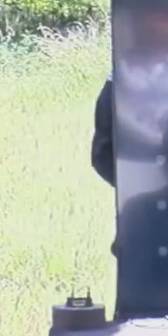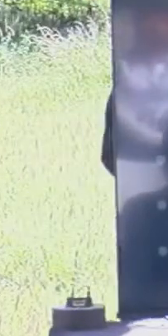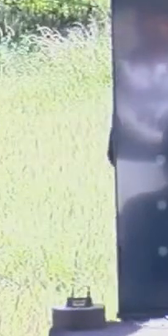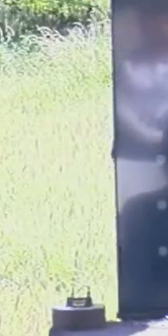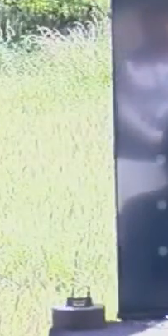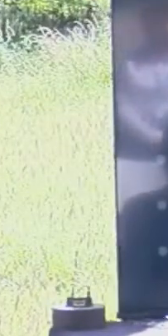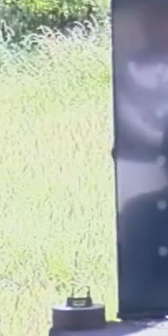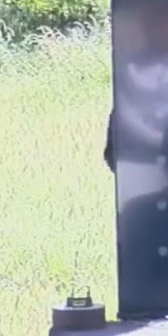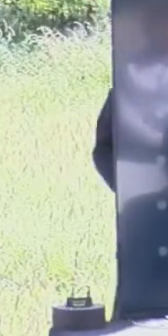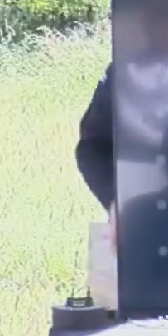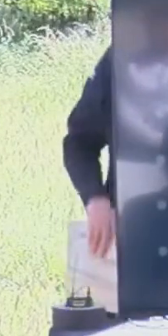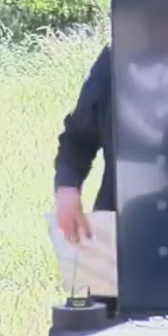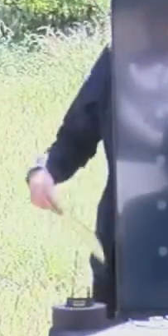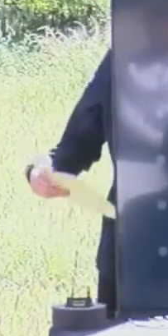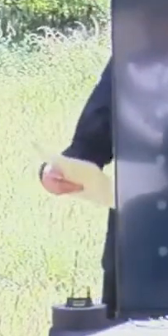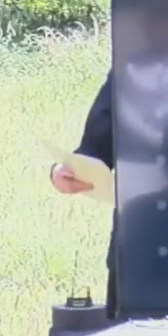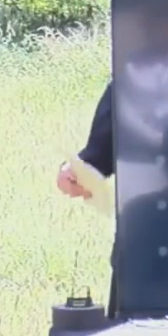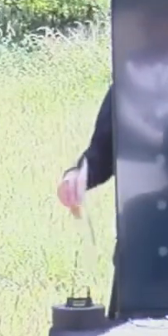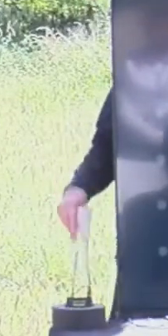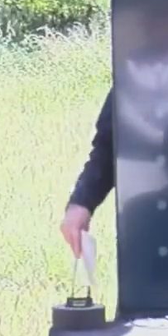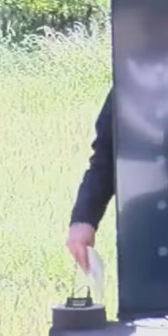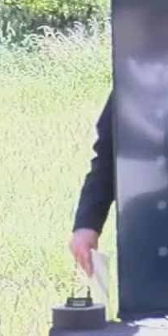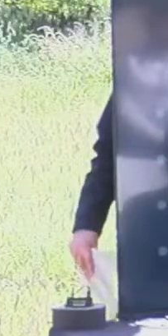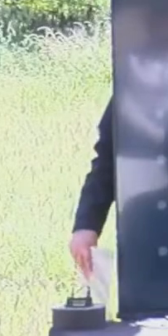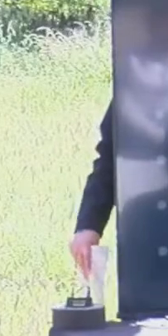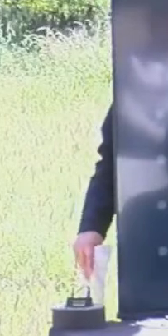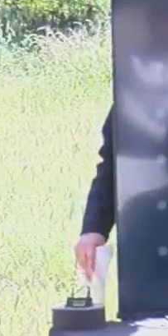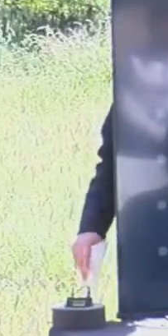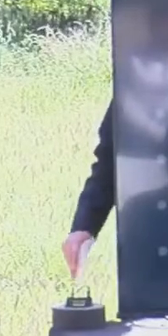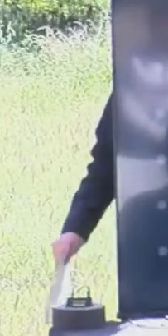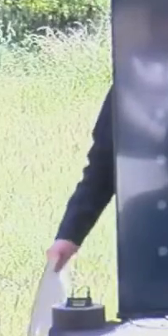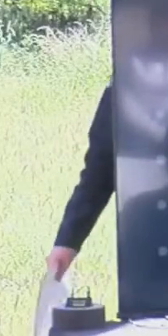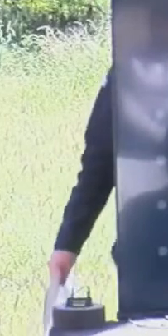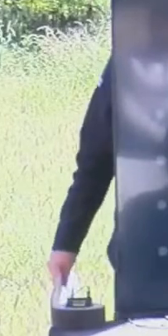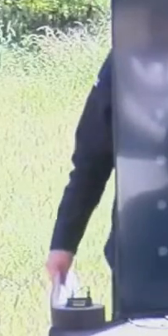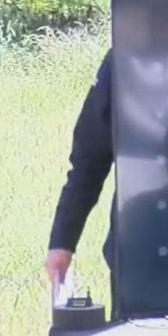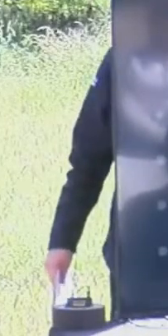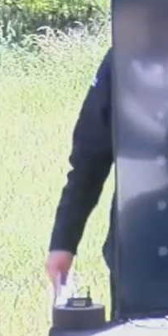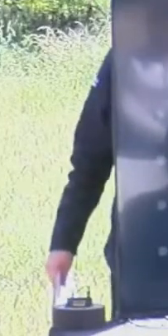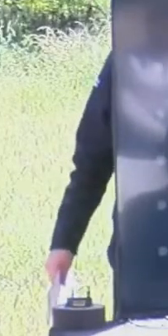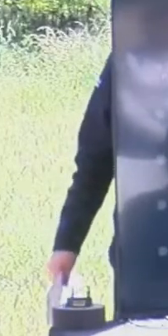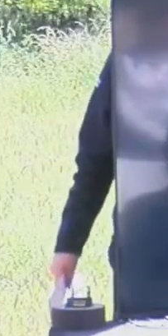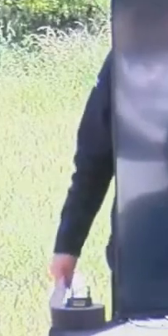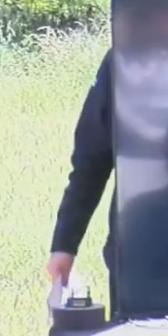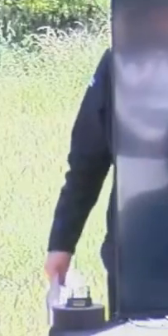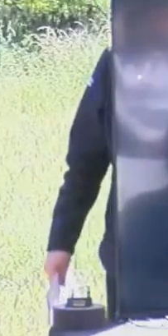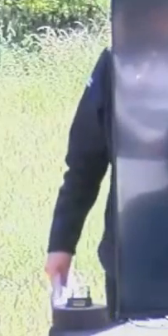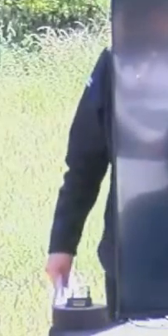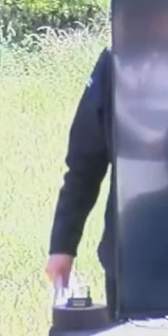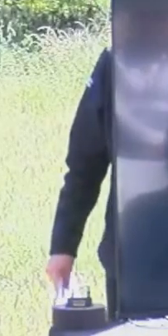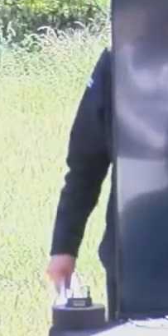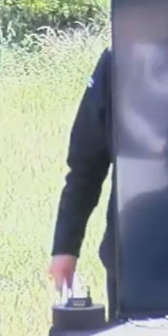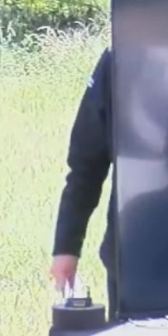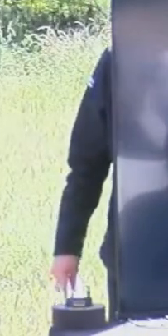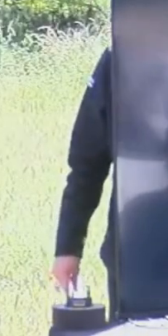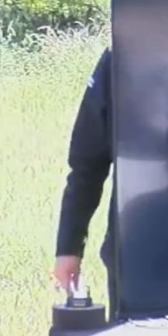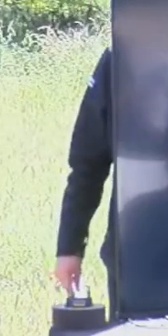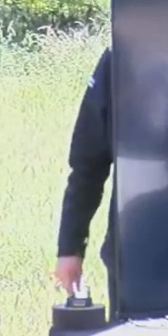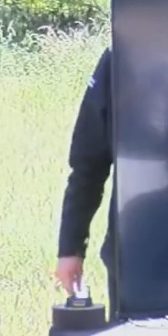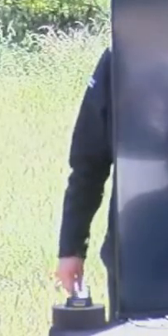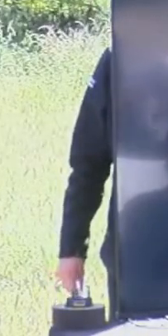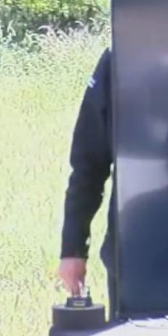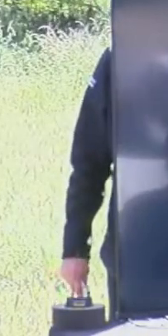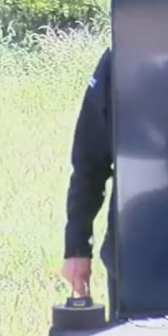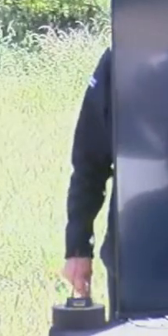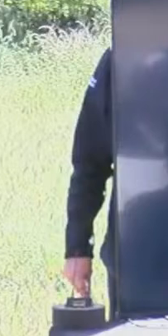residents. The governor's going to join me now to go over some of the long-term housing details, midterm and long-term housing. Keep this one. Yeah. Okay.